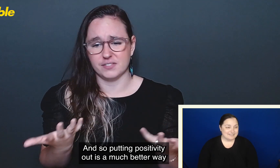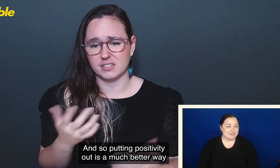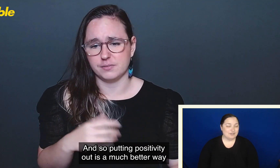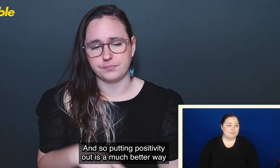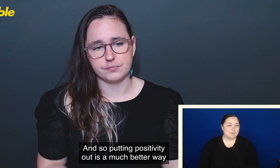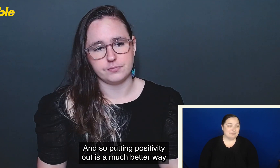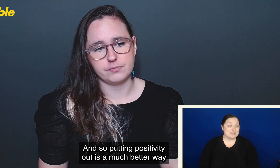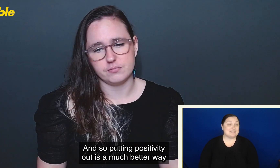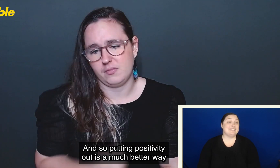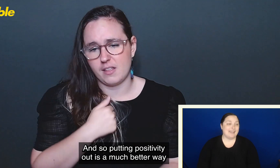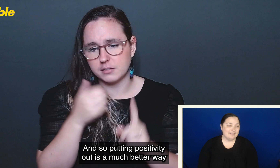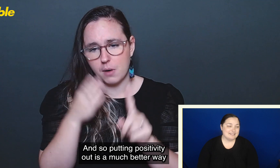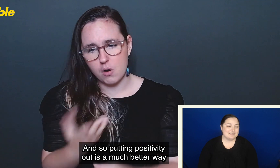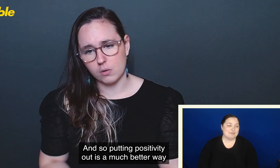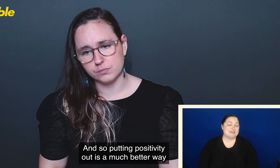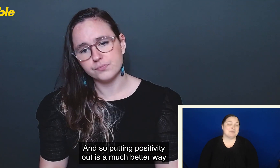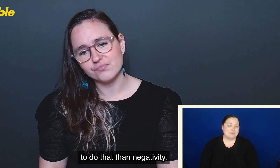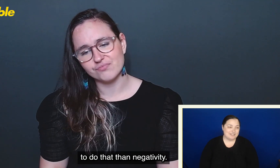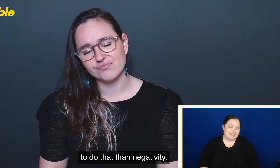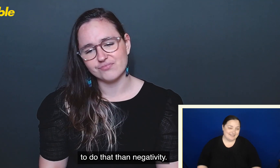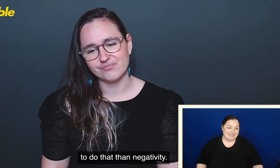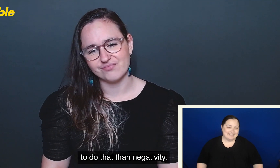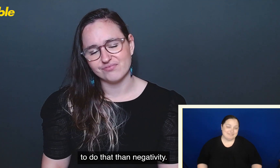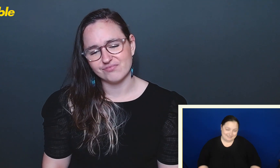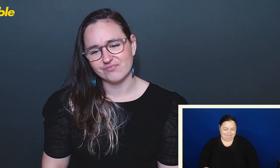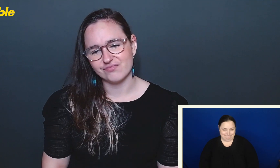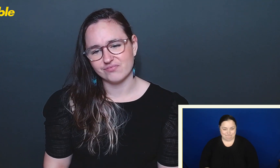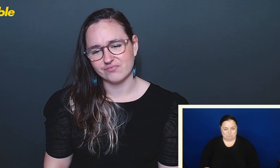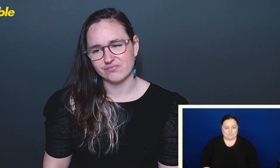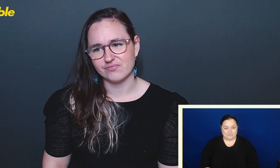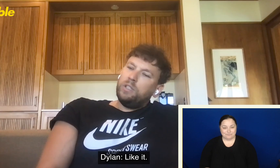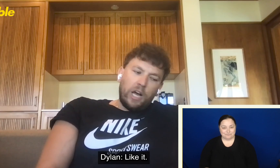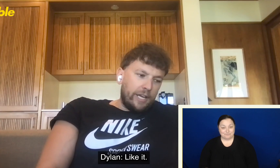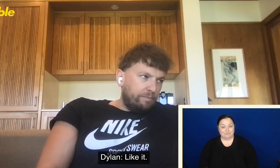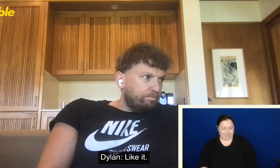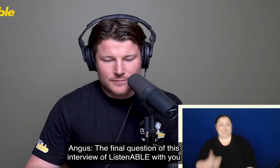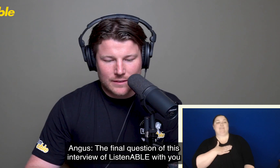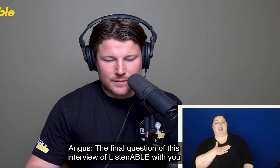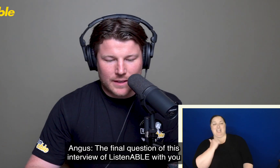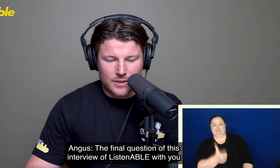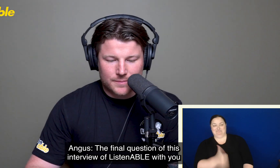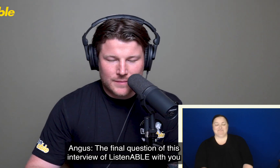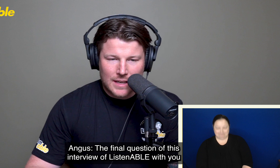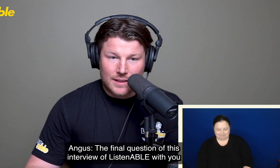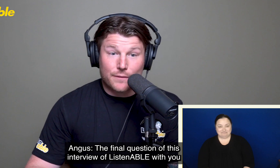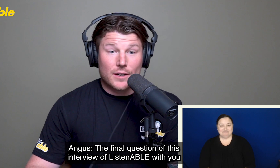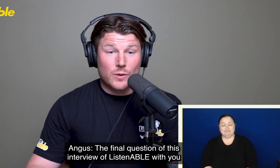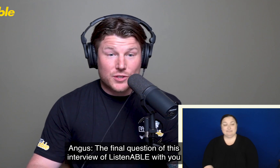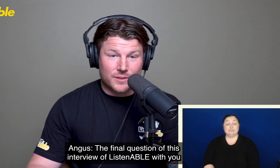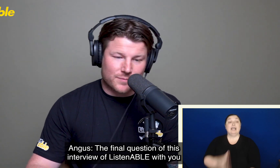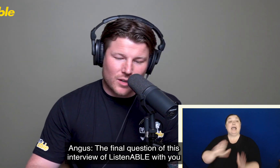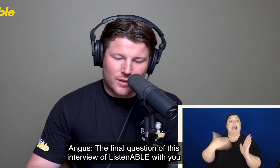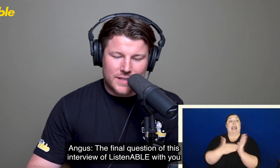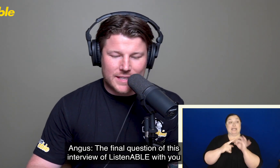alive, and so putting positivity out is a much better way to do that than negativity. Like it. Love it. Thank you. The